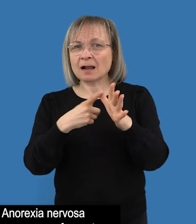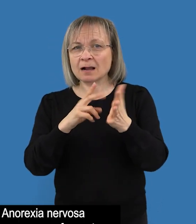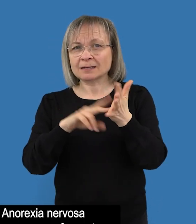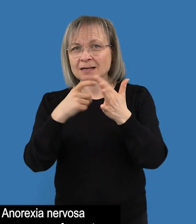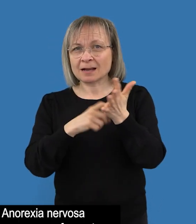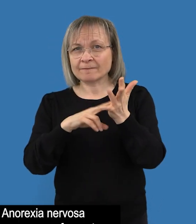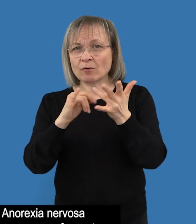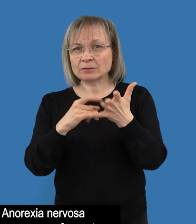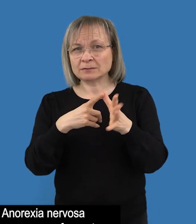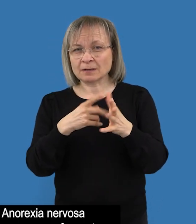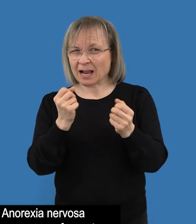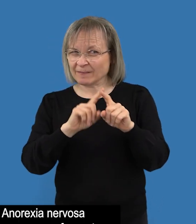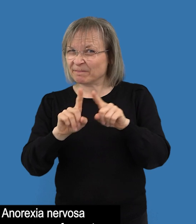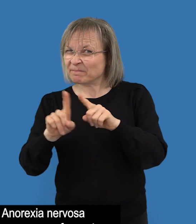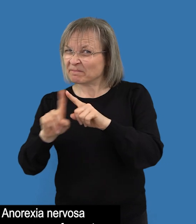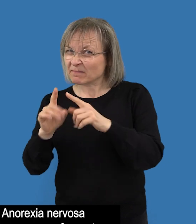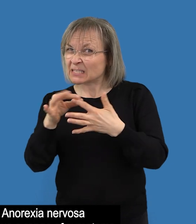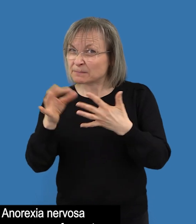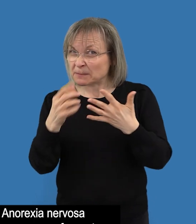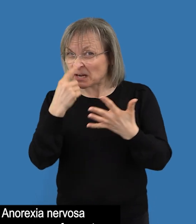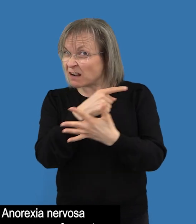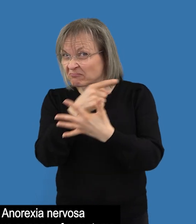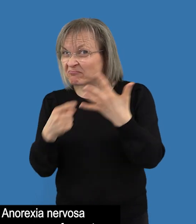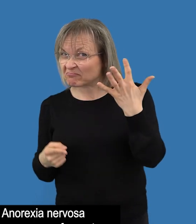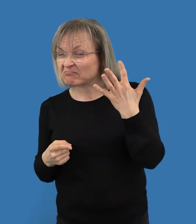Anorexia nervosa can have a range of symptoms.